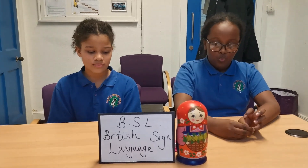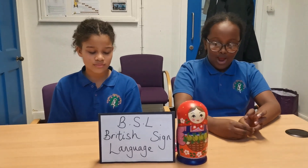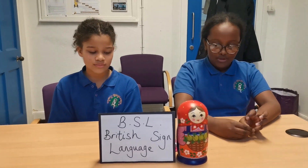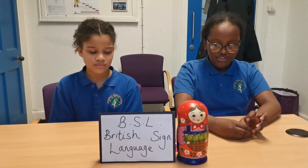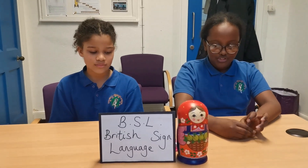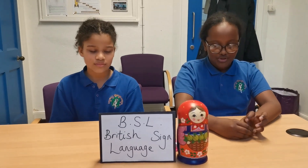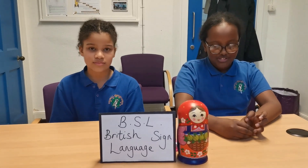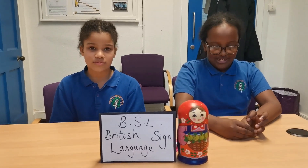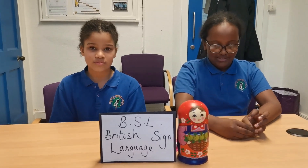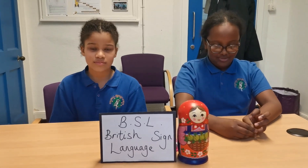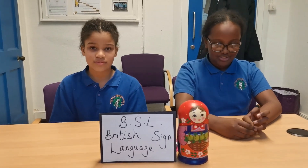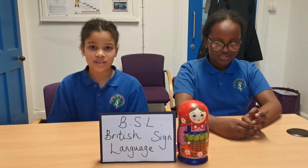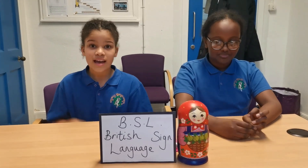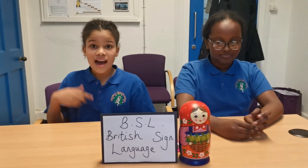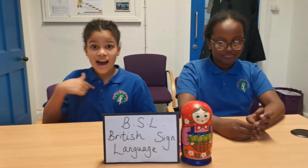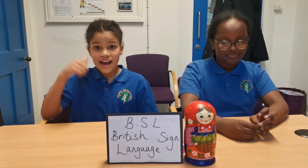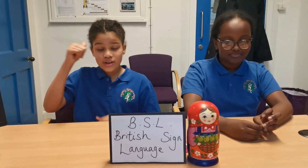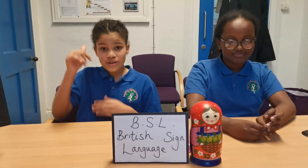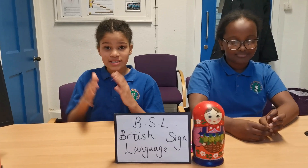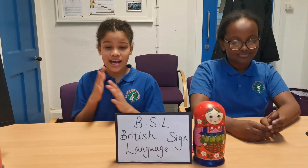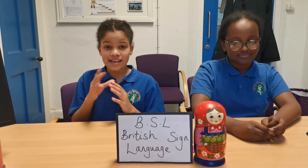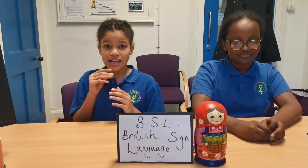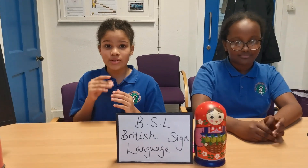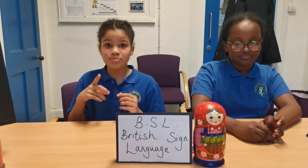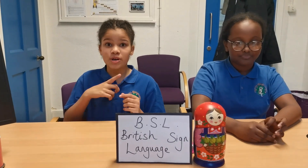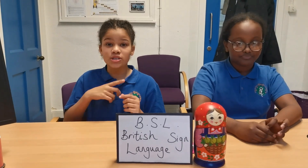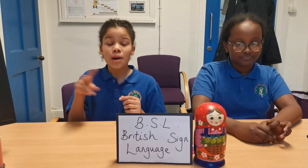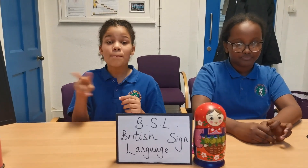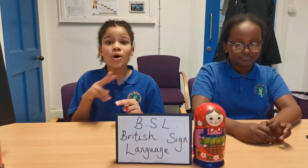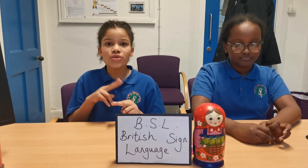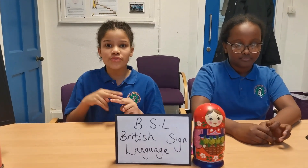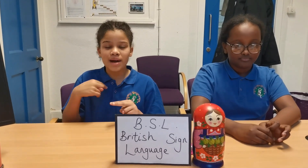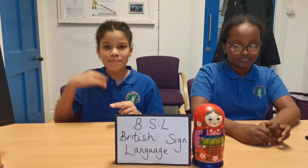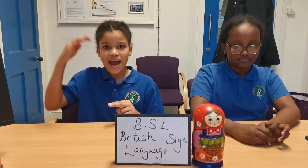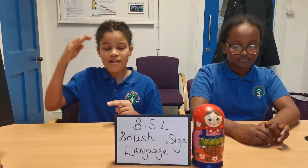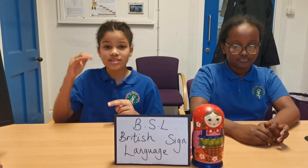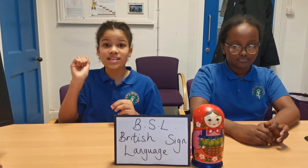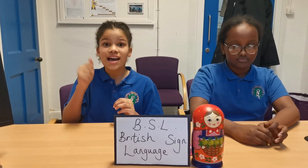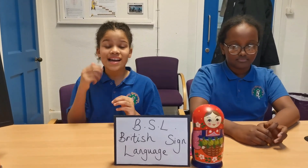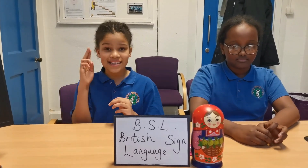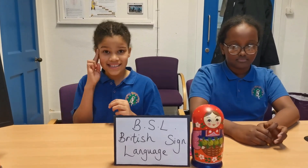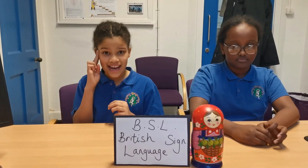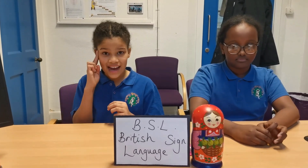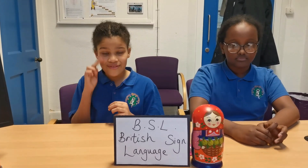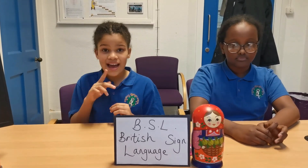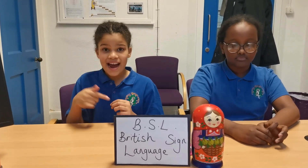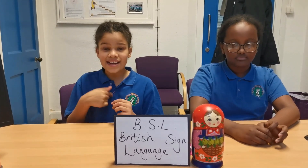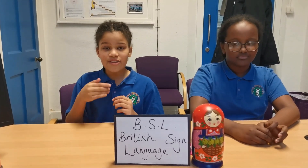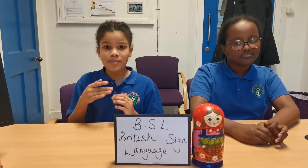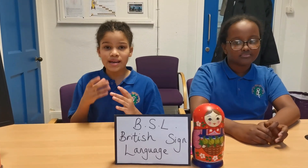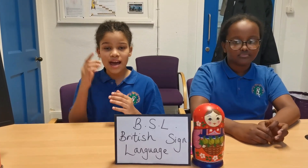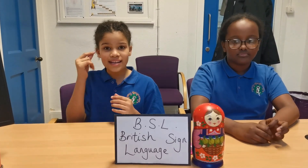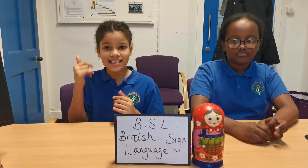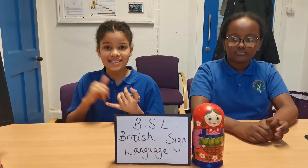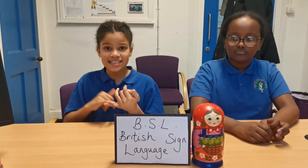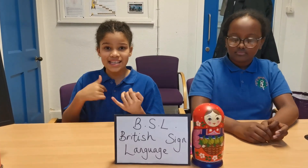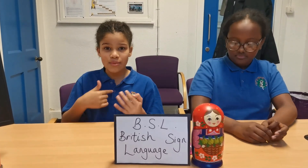How do you know sign language? I know sign language because both of my parents are deaf and I've been learning it since I was